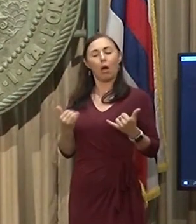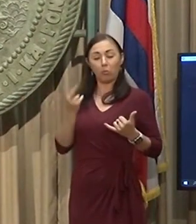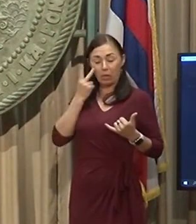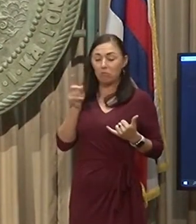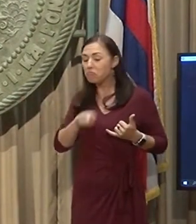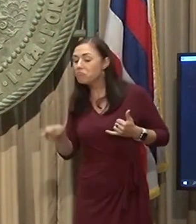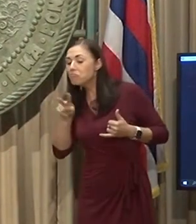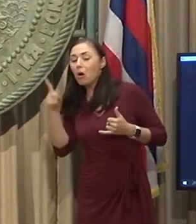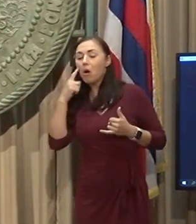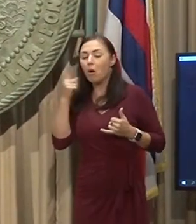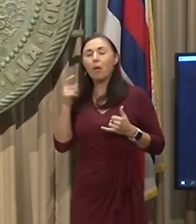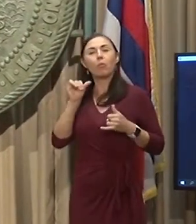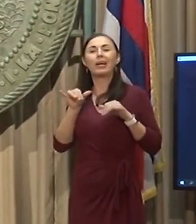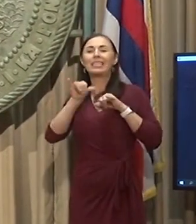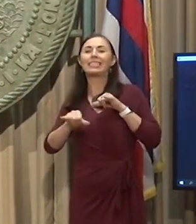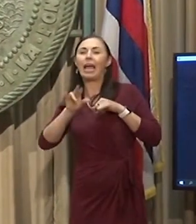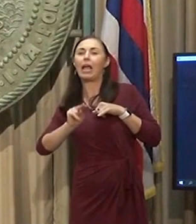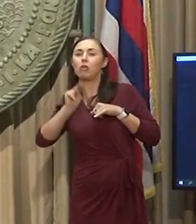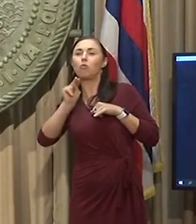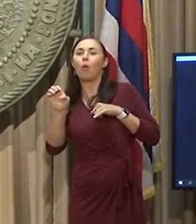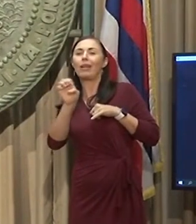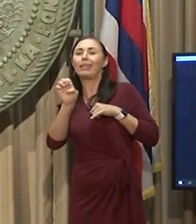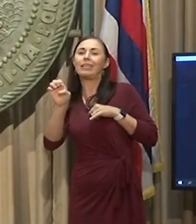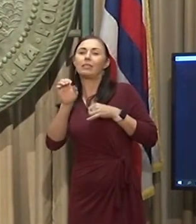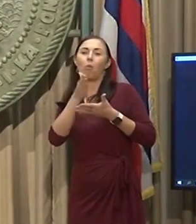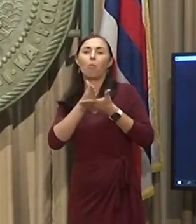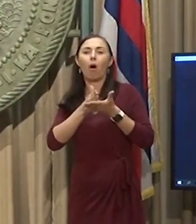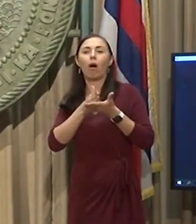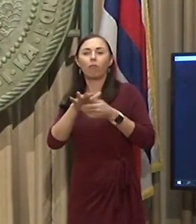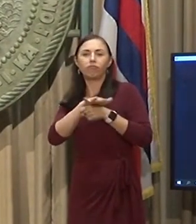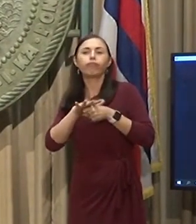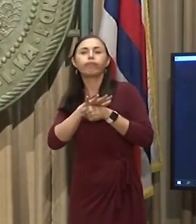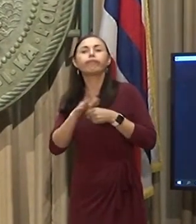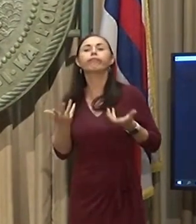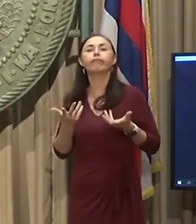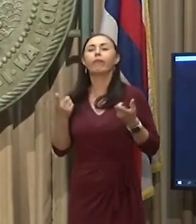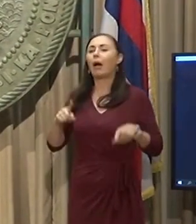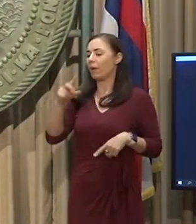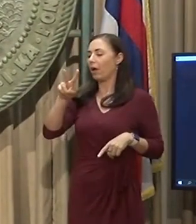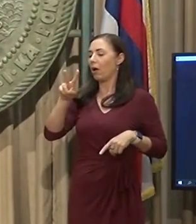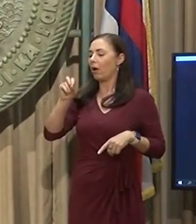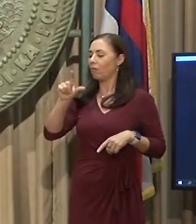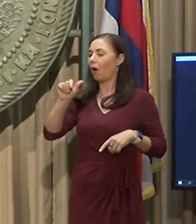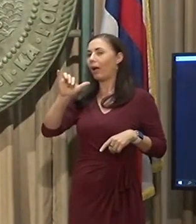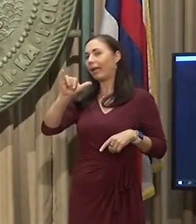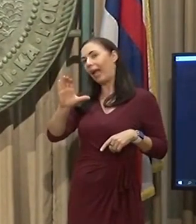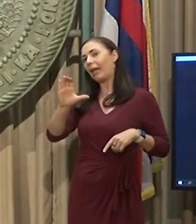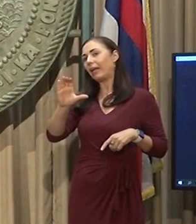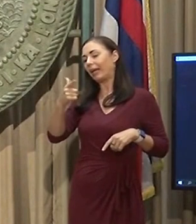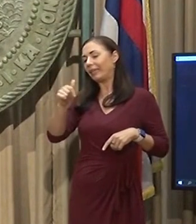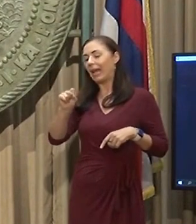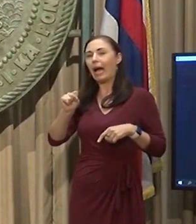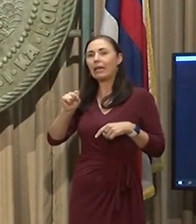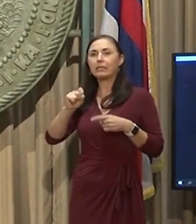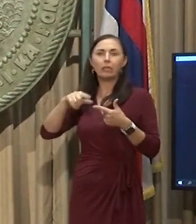eruption will remain in the northeast rift zone. Volcanic gas and possibly fine ash